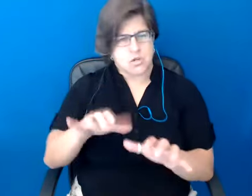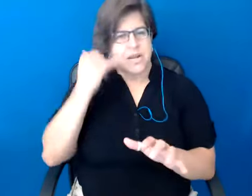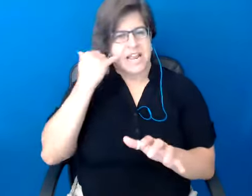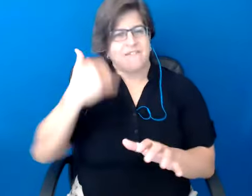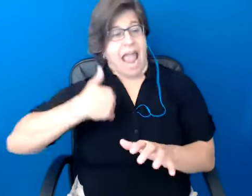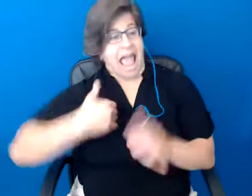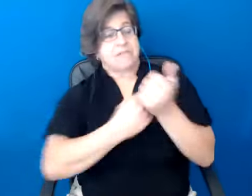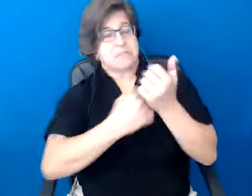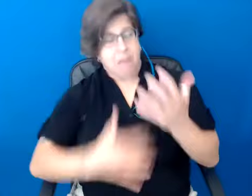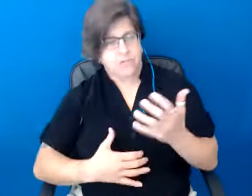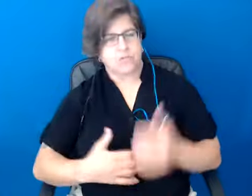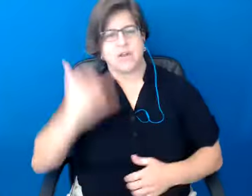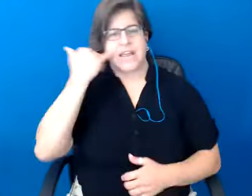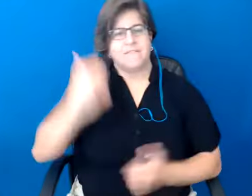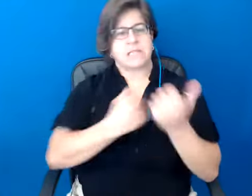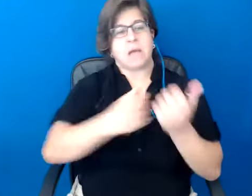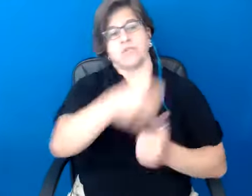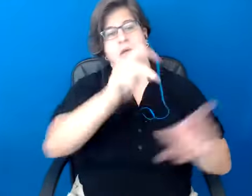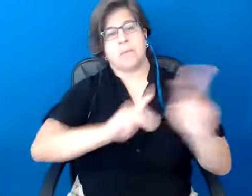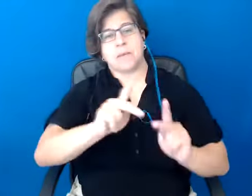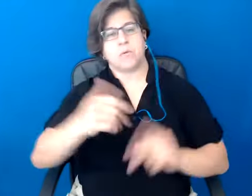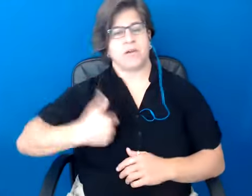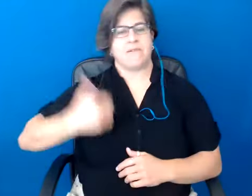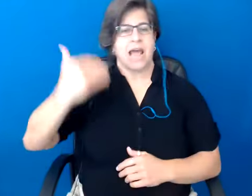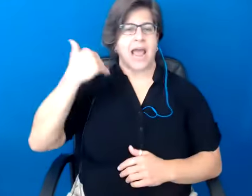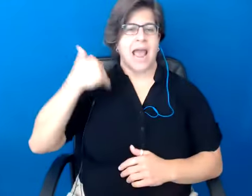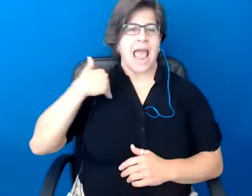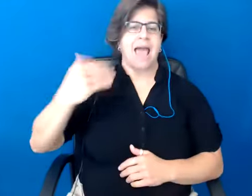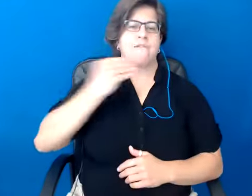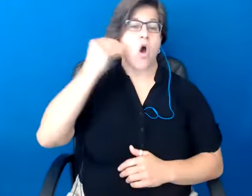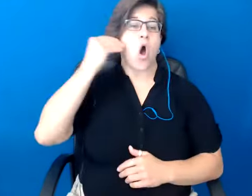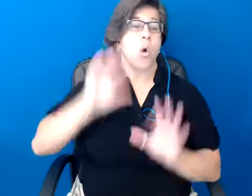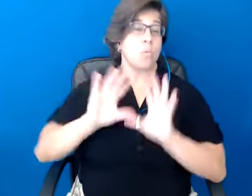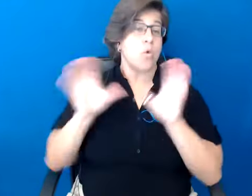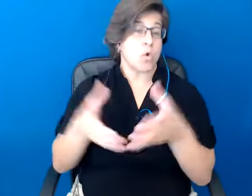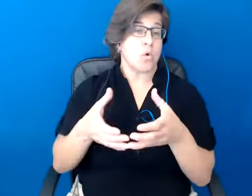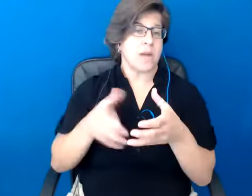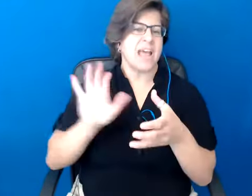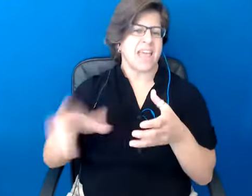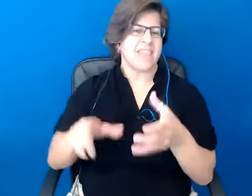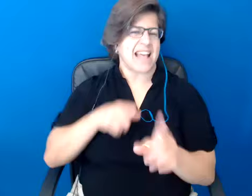things. It'd be a good idea if I have a sponsor and I sponsor others and I have a home group.